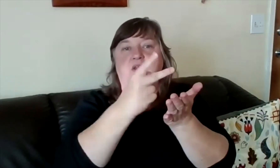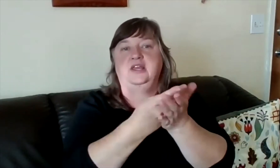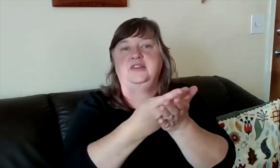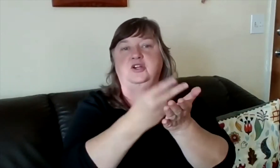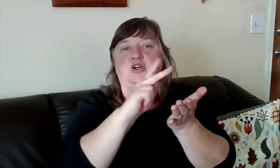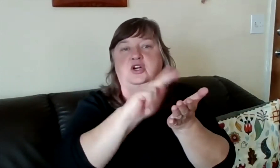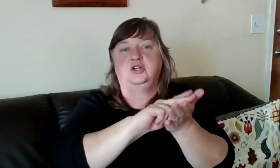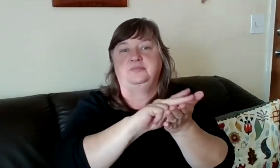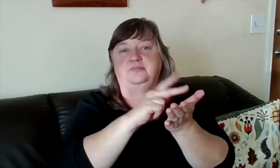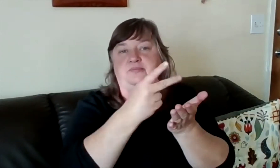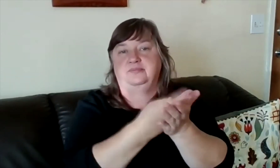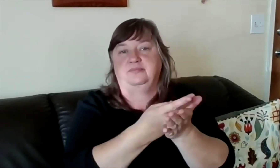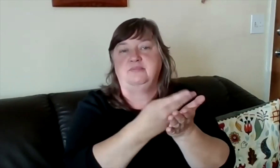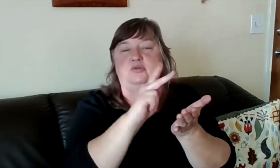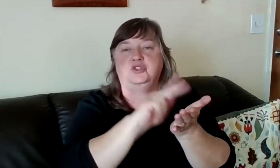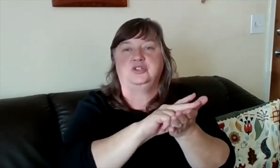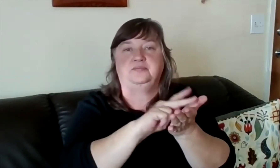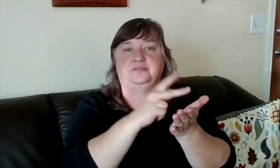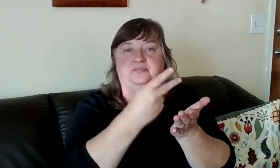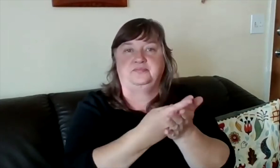in the cook motion